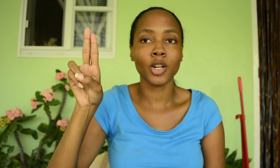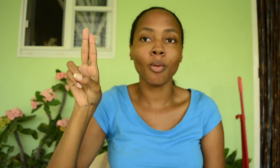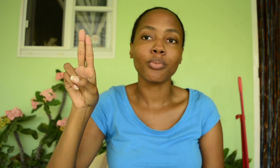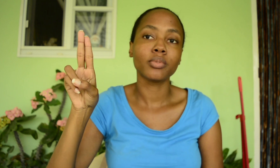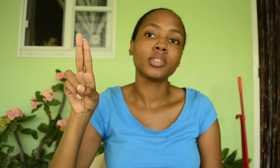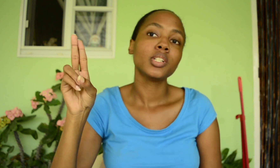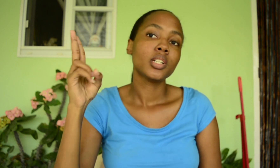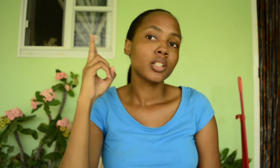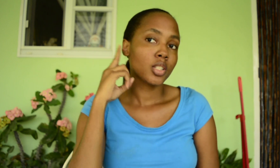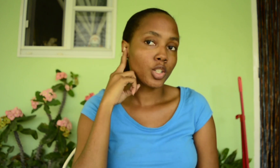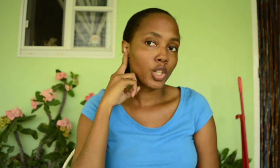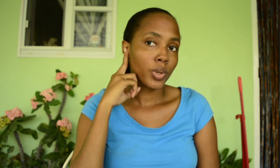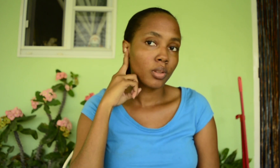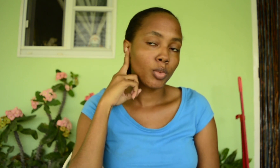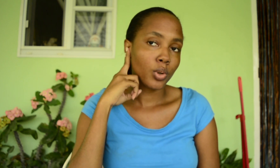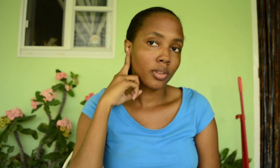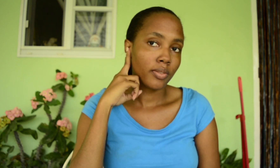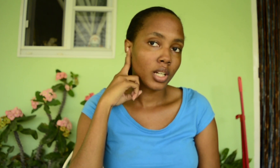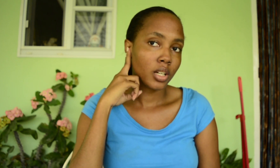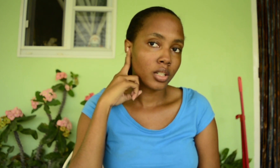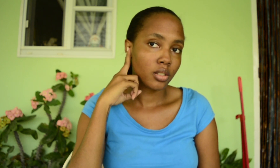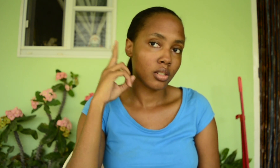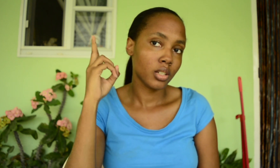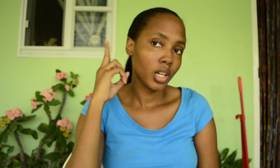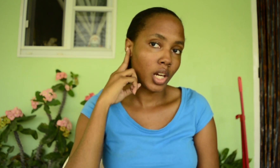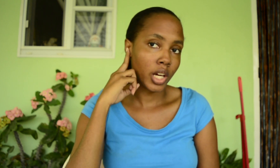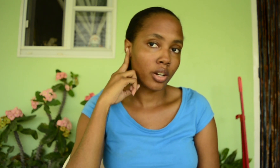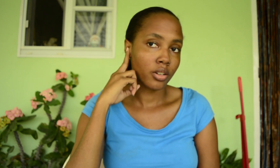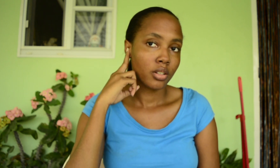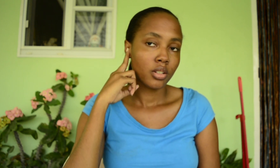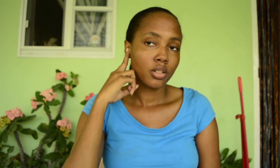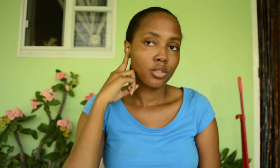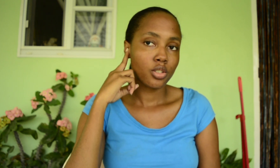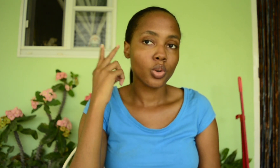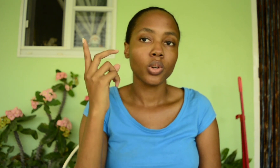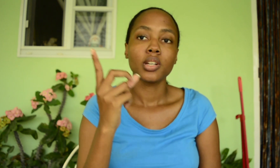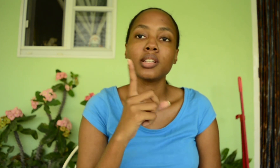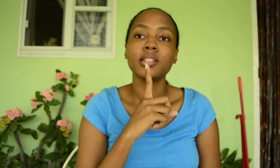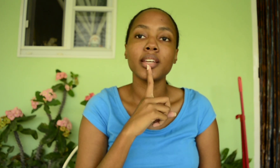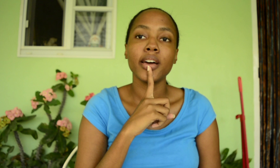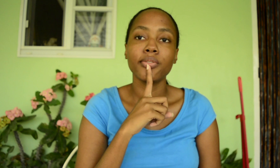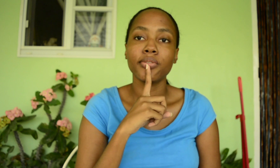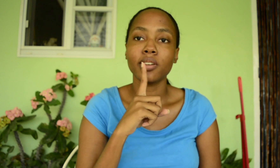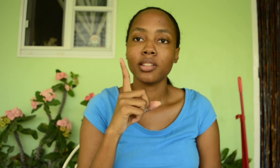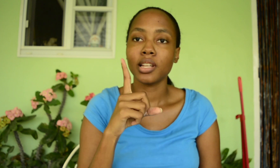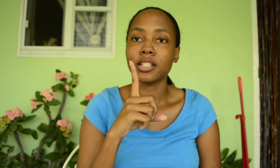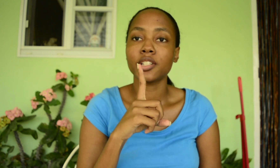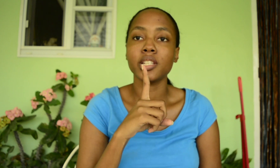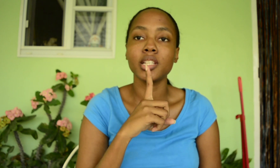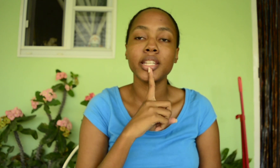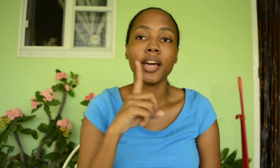up. Touch it with both fingers. Hear. So deaf, letter D,